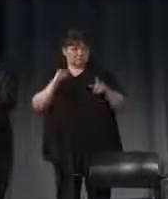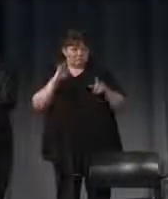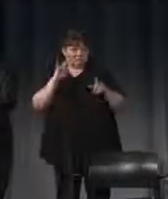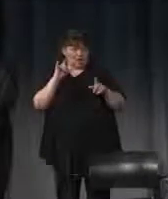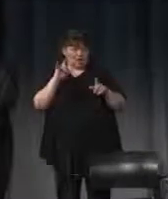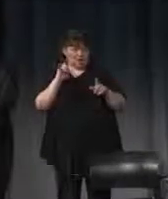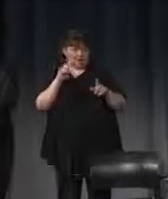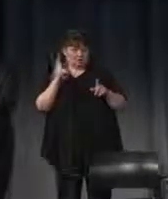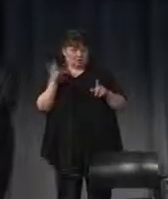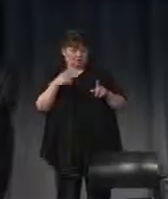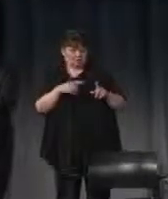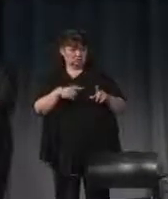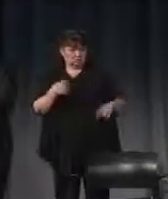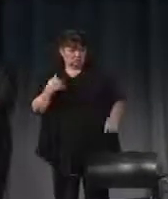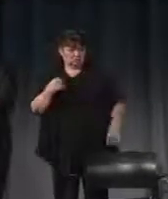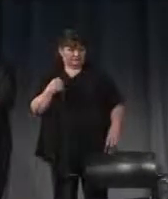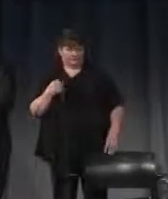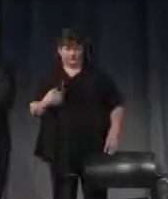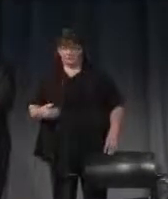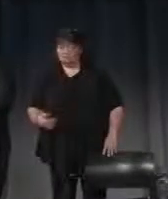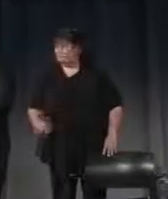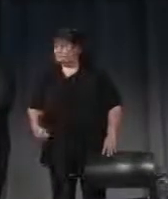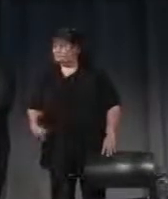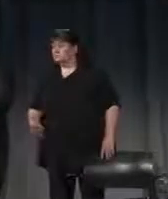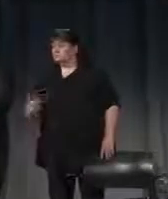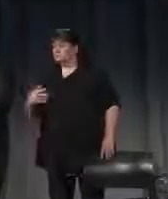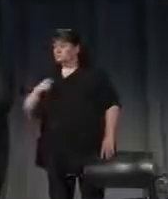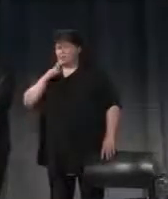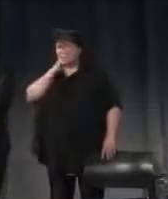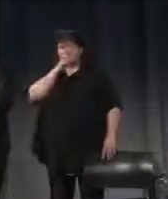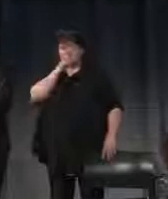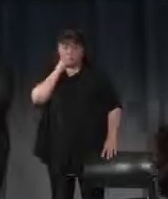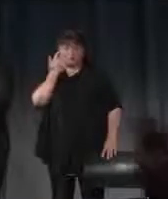had a question? Should I wait for